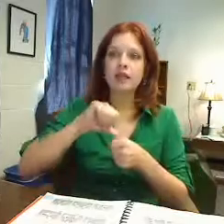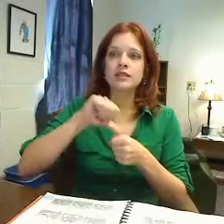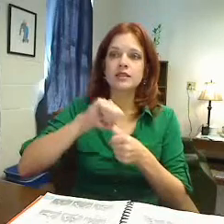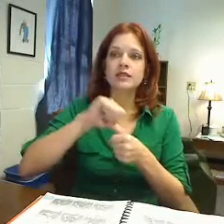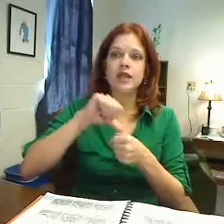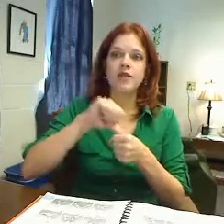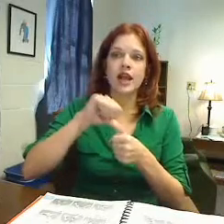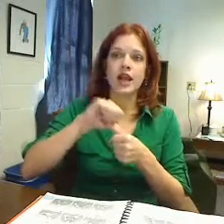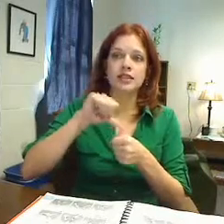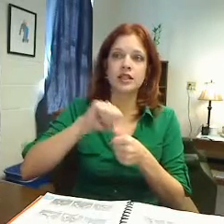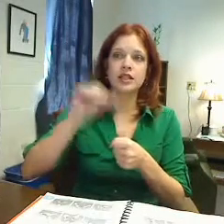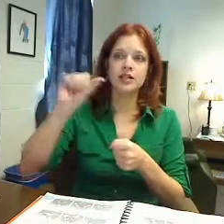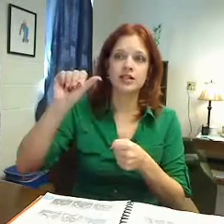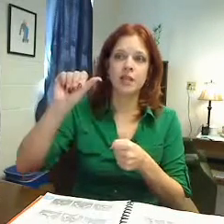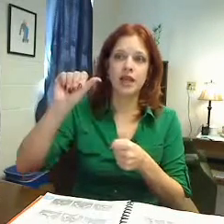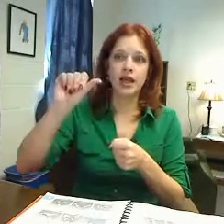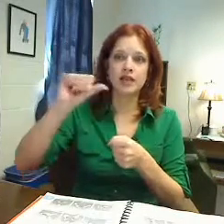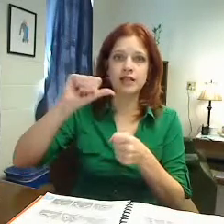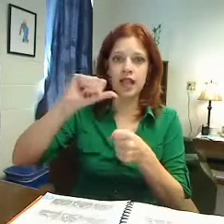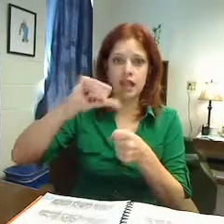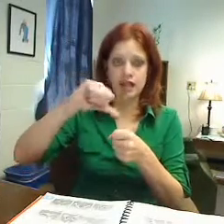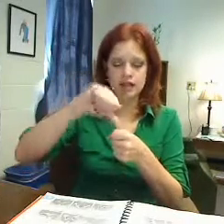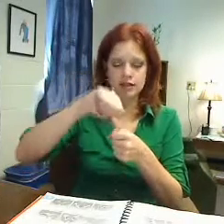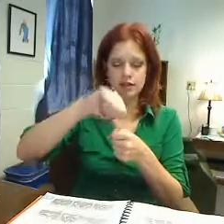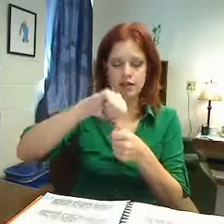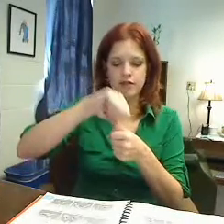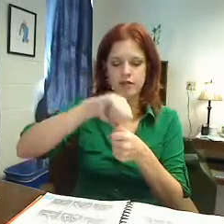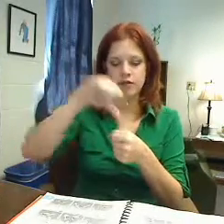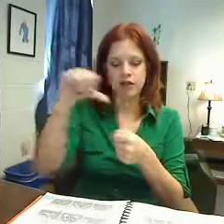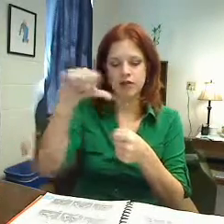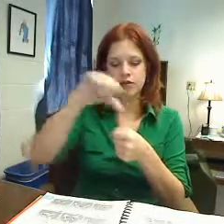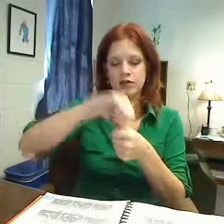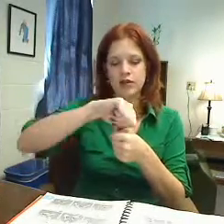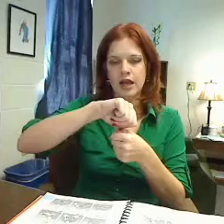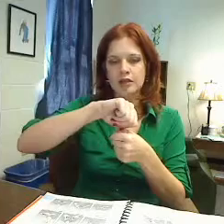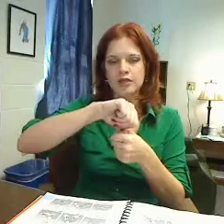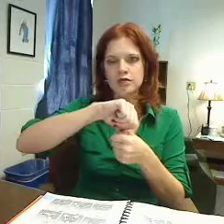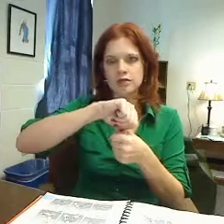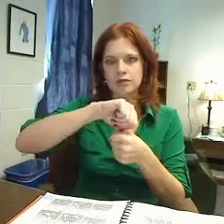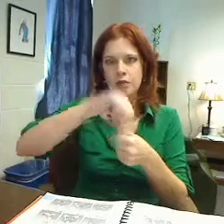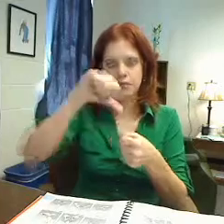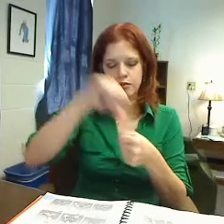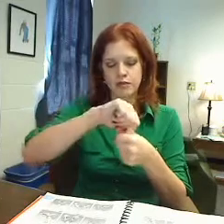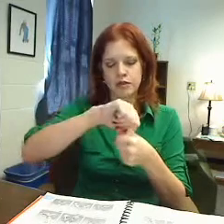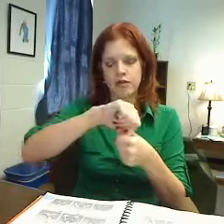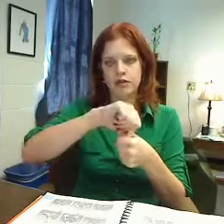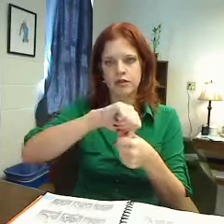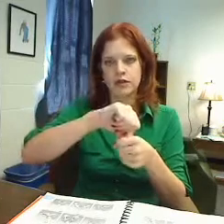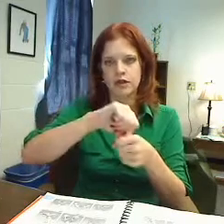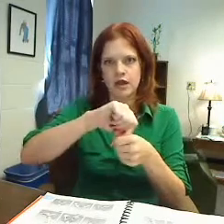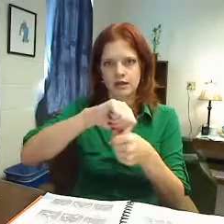This is the sign for gasoline. Your dominant hand is an A, and it's kind of like the little gas pump in the